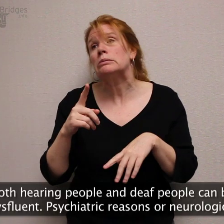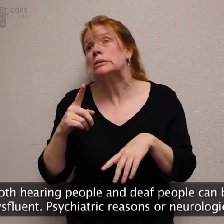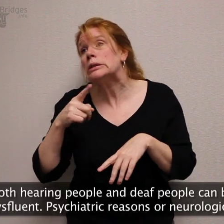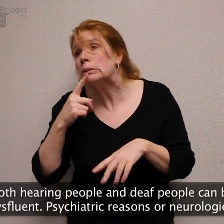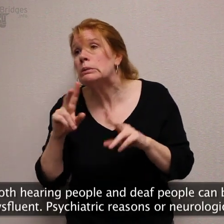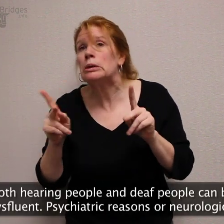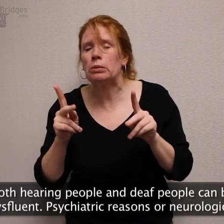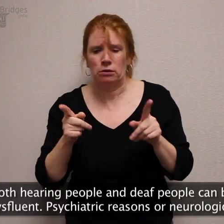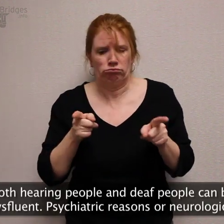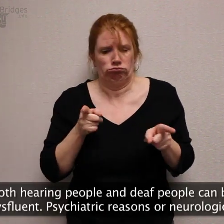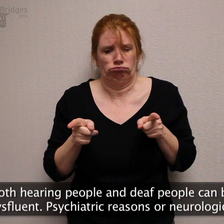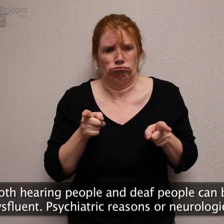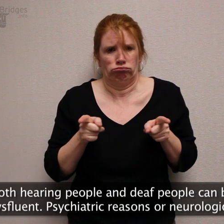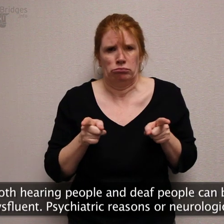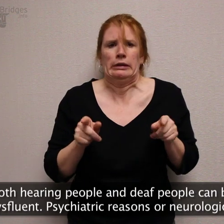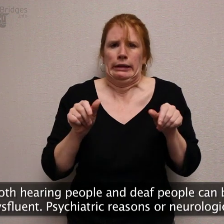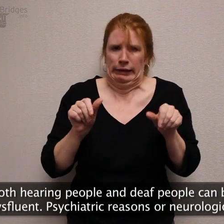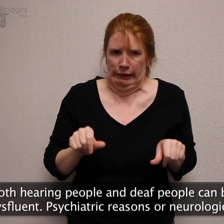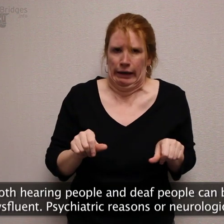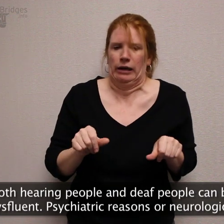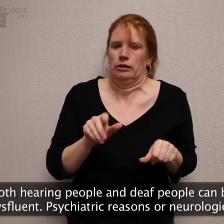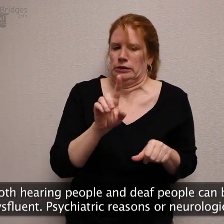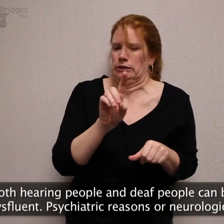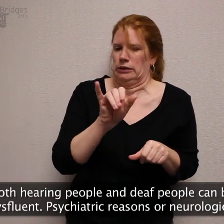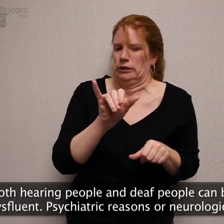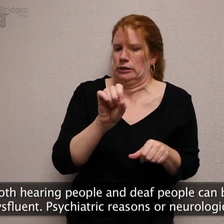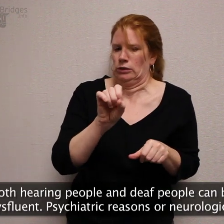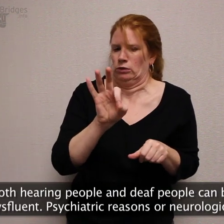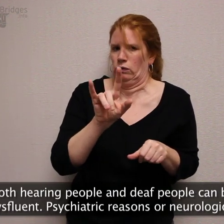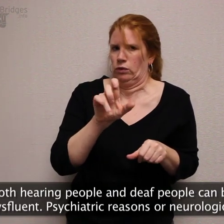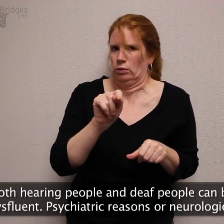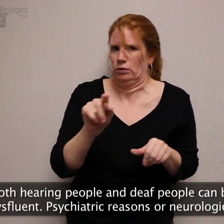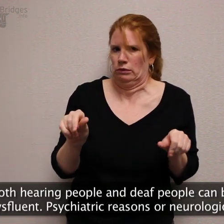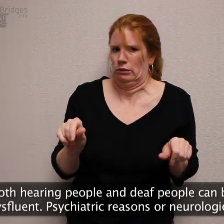Both hearing people and deaf people can be dysfluent.